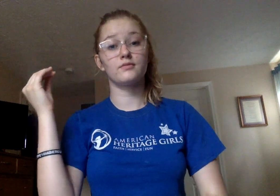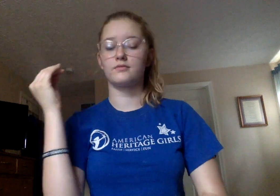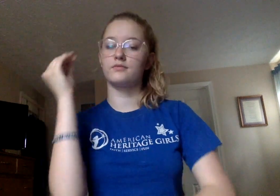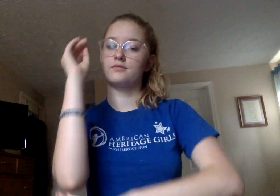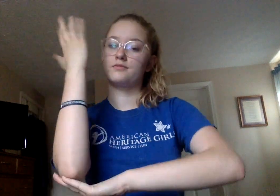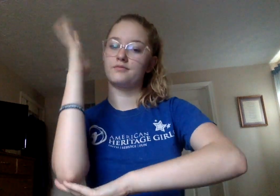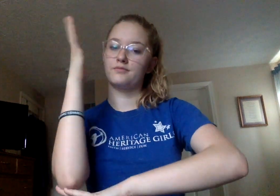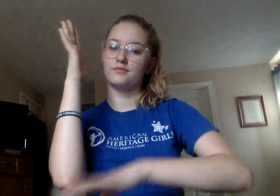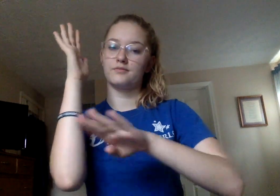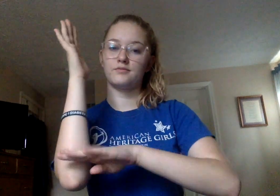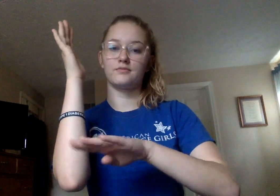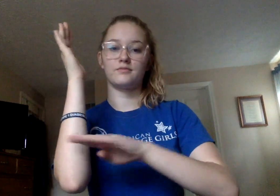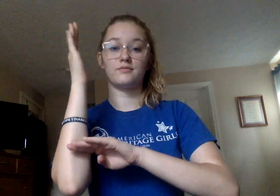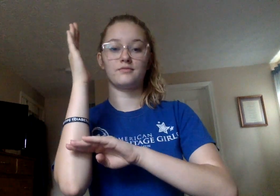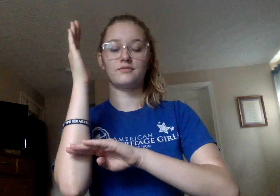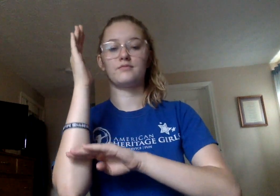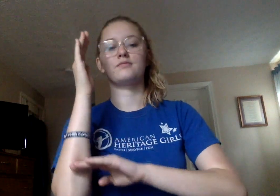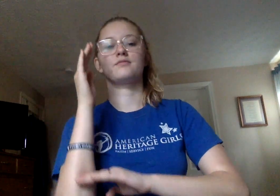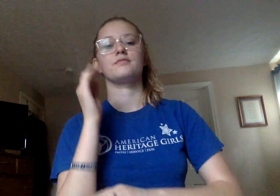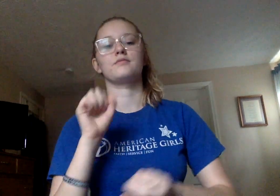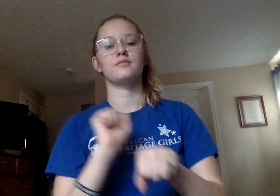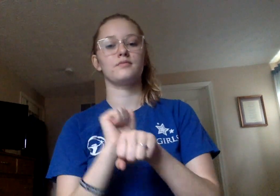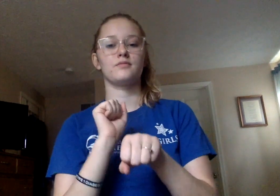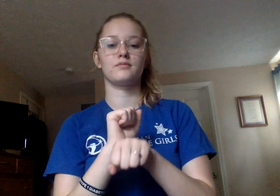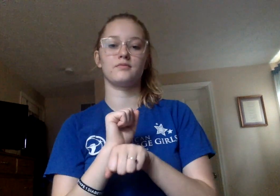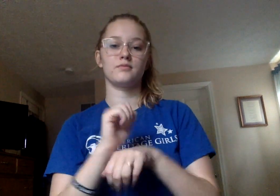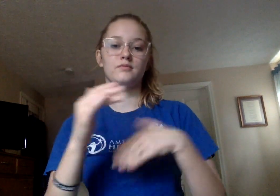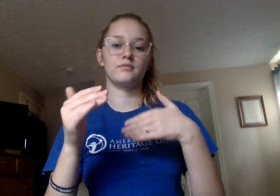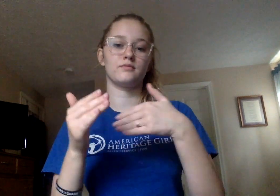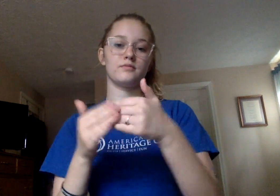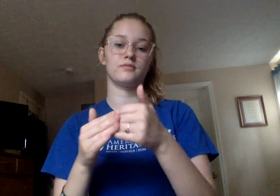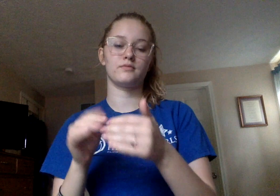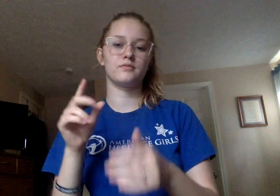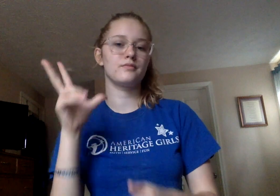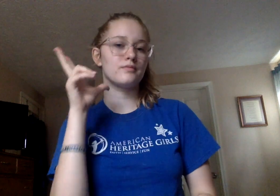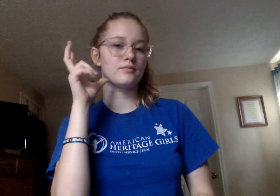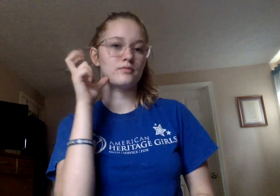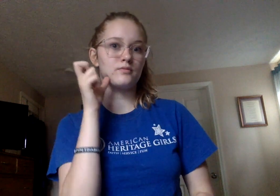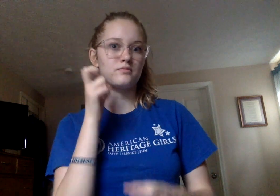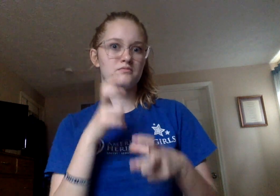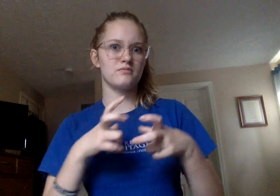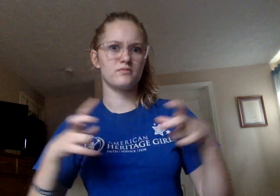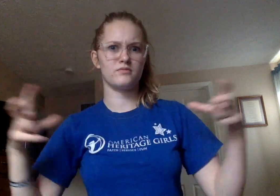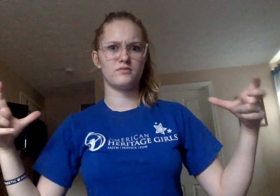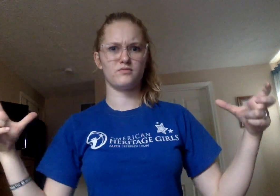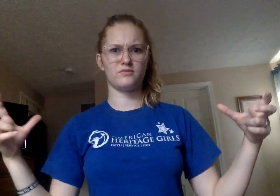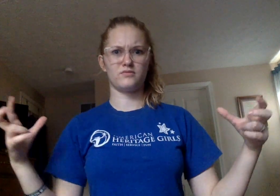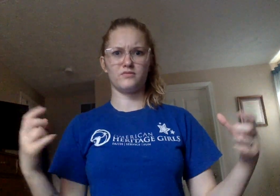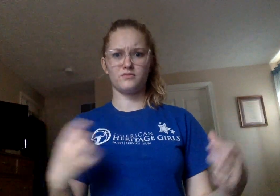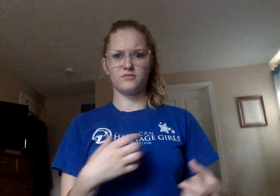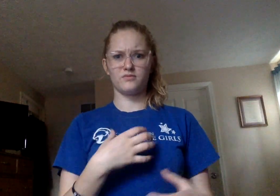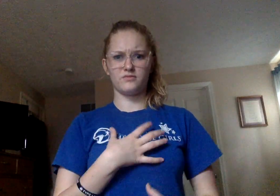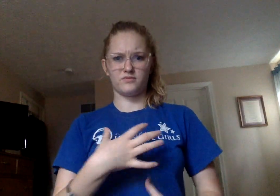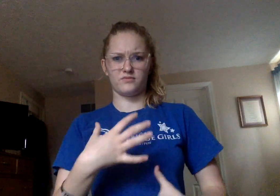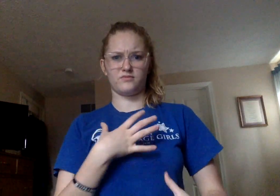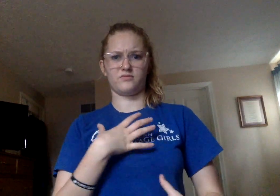Luckily, a woodcutter was working nearby, and he heard very loud, growling, snoring sounds coming from the